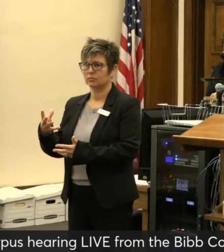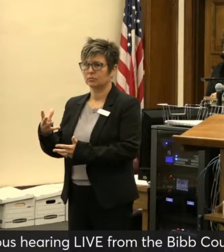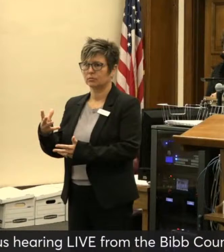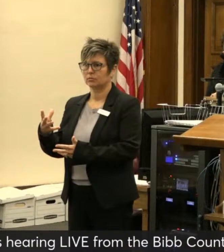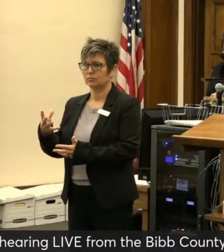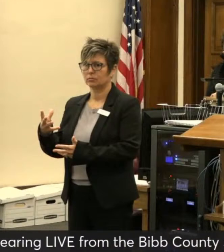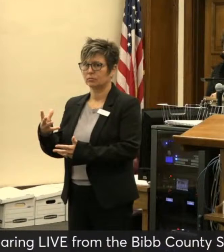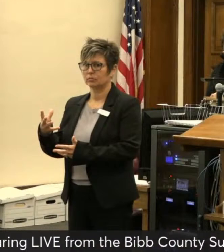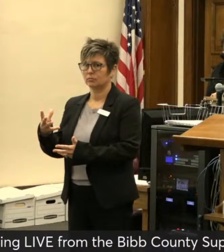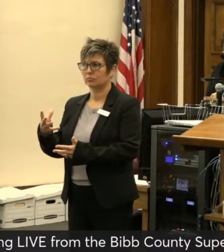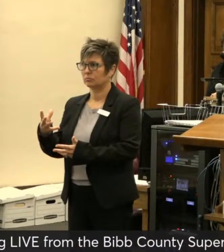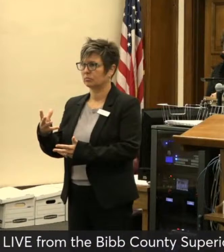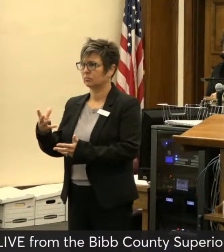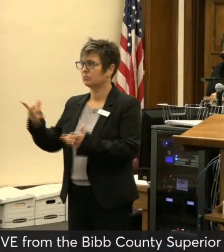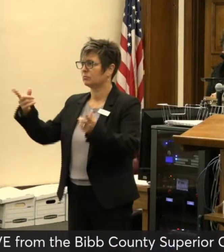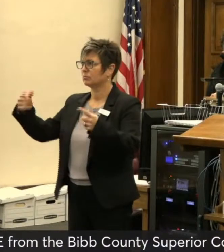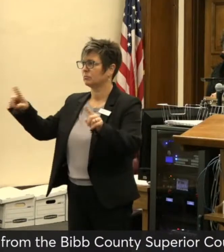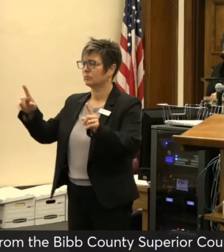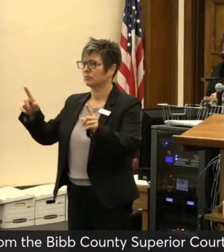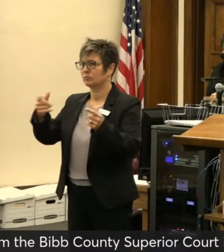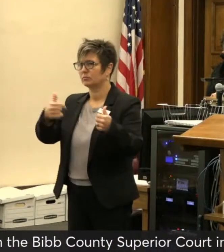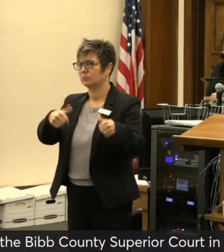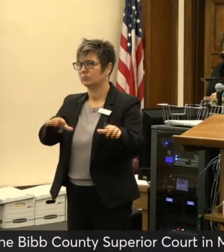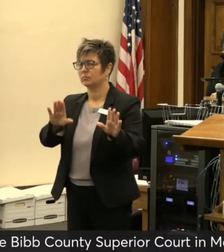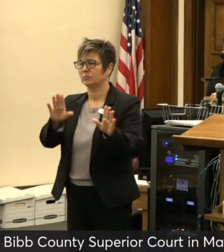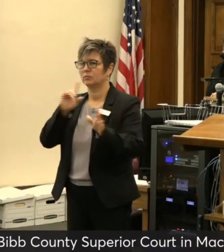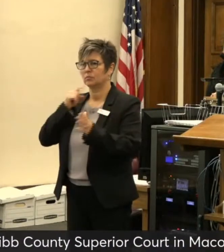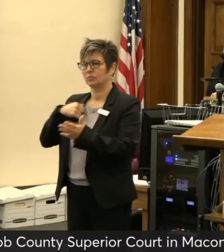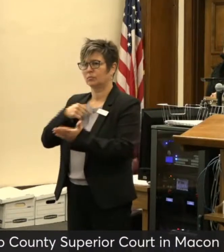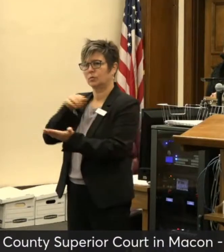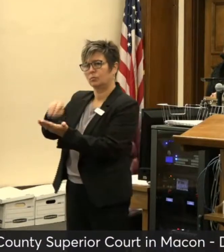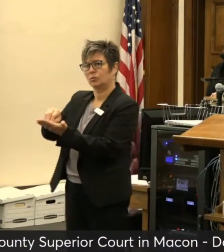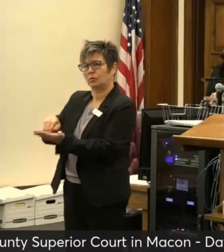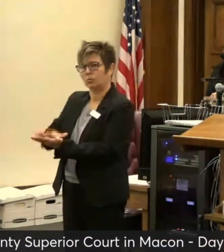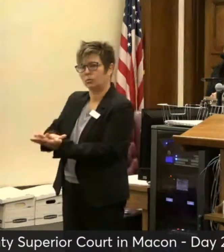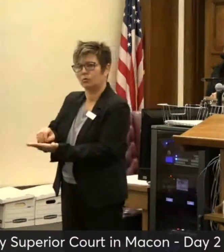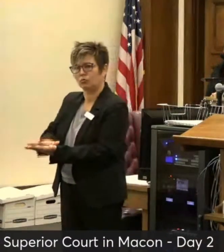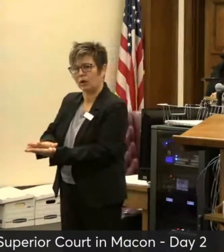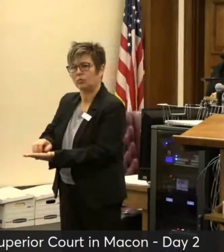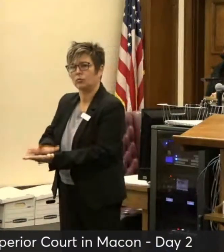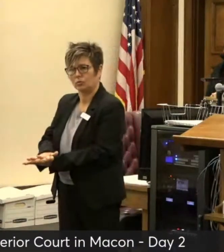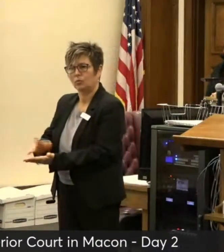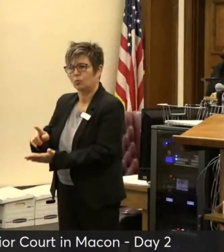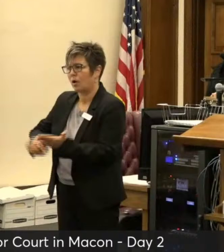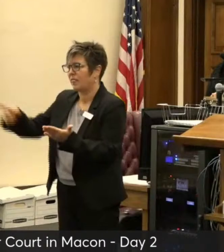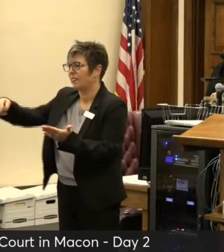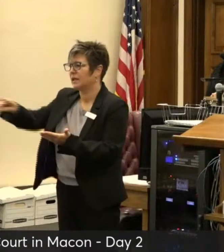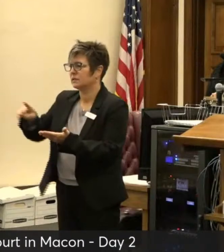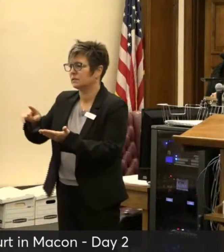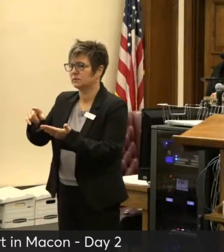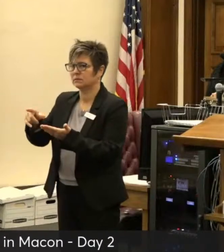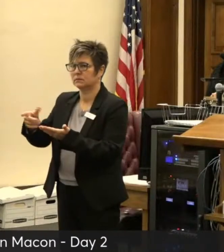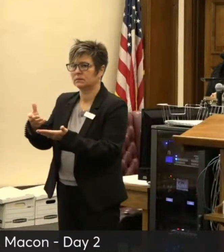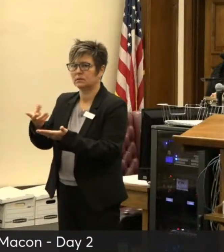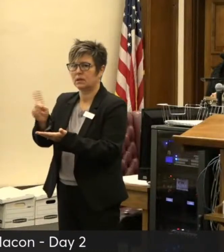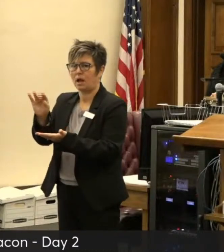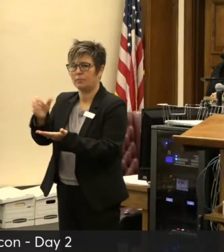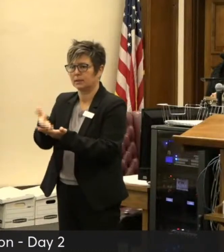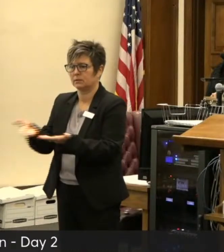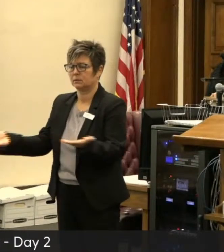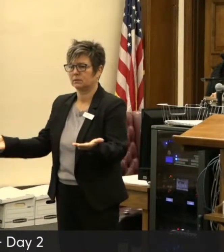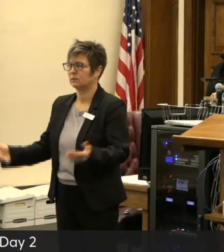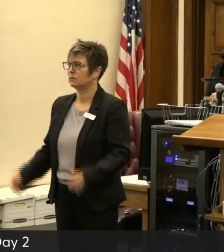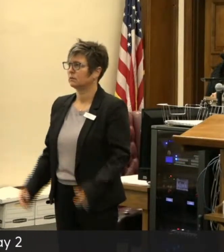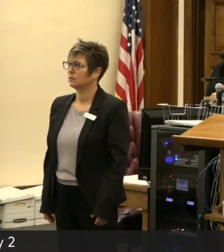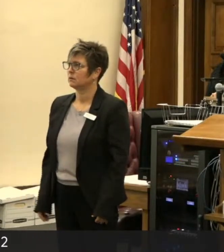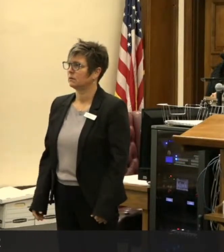we can just let everybody just put it on the record as to what these items are without going through a whole lot. I think we